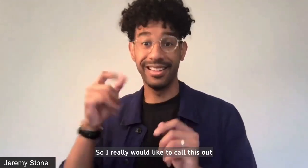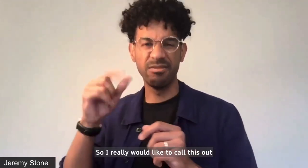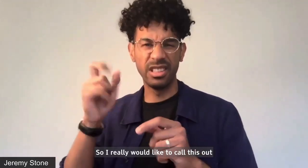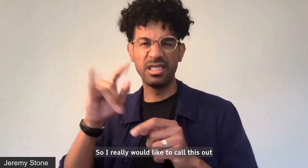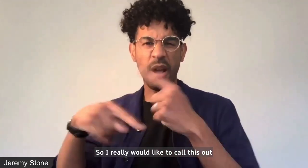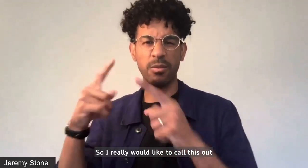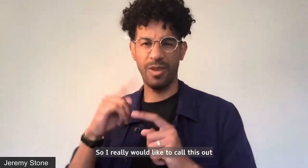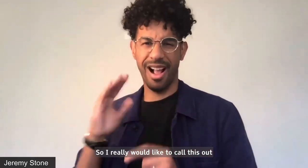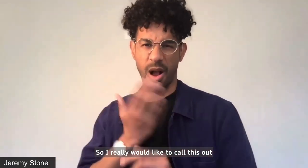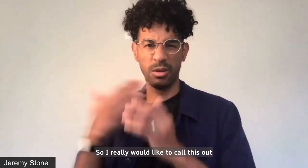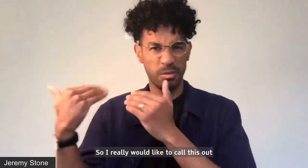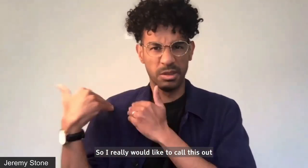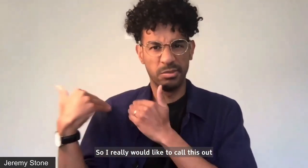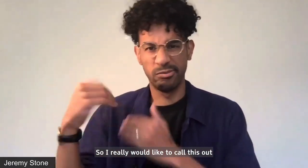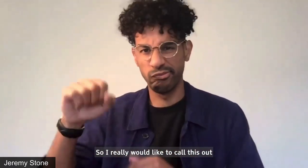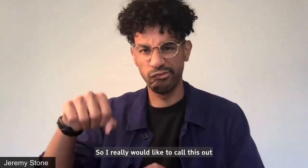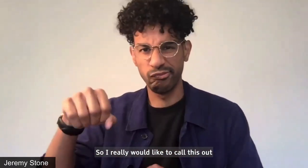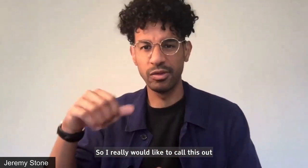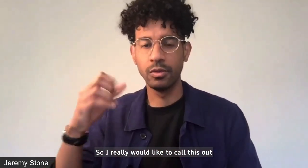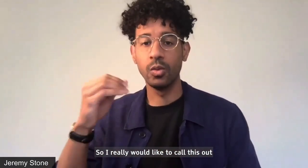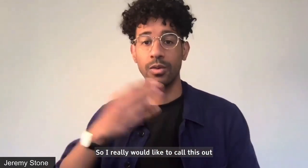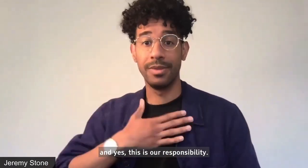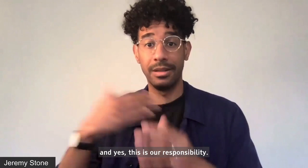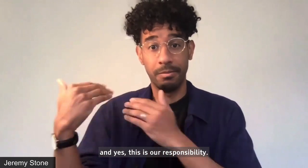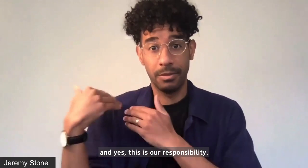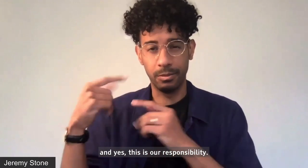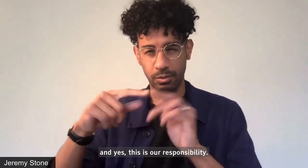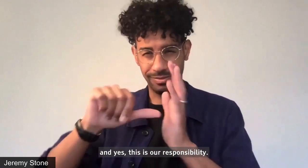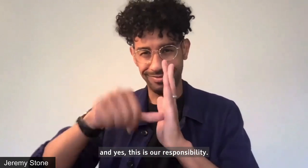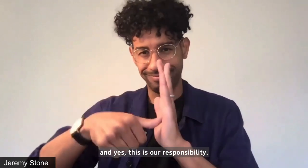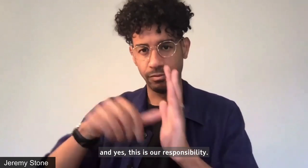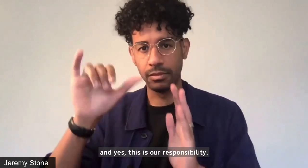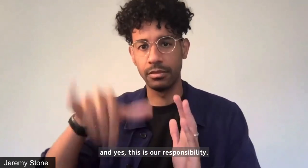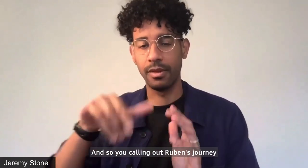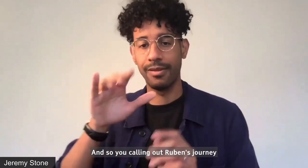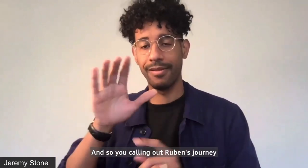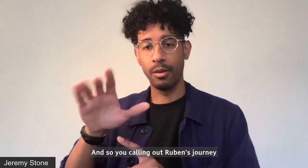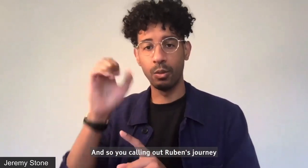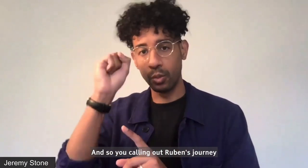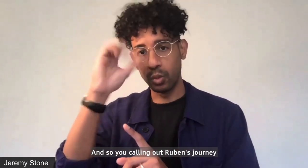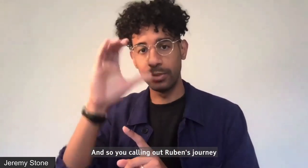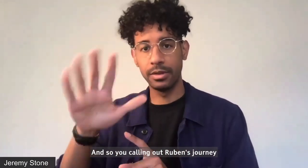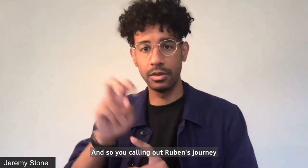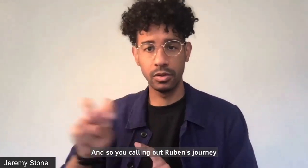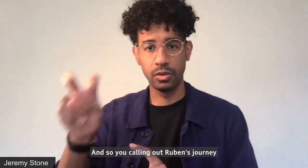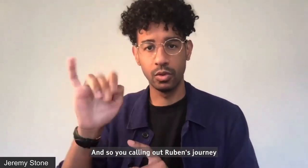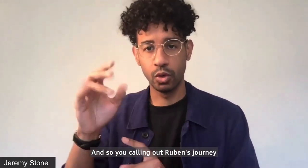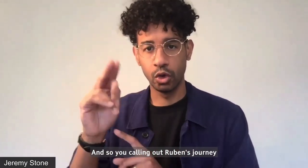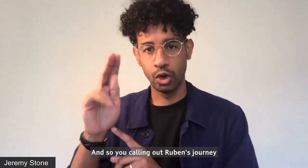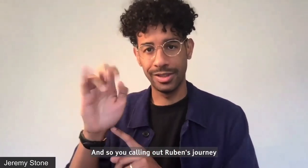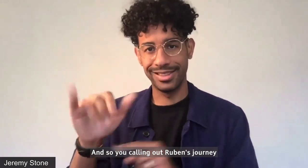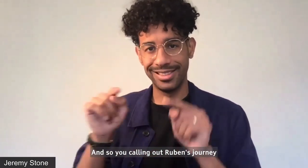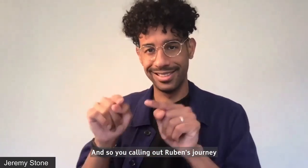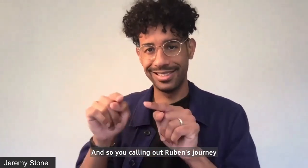So I really would like to call this out. And yes, this is our responsibility. And so